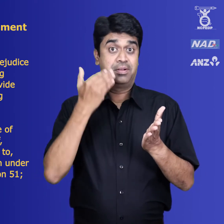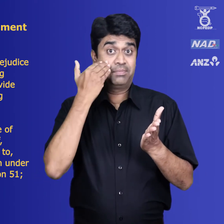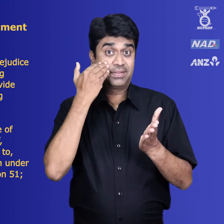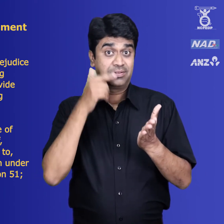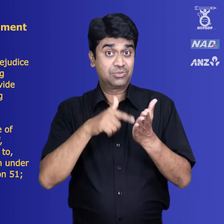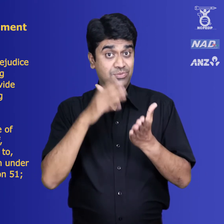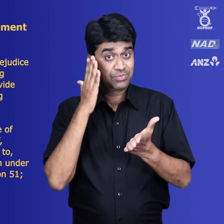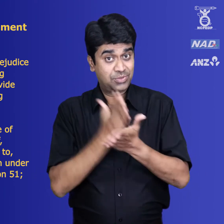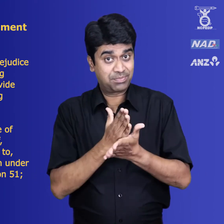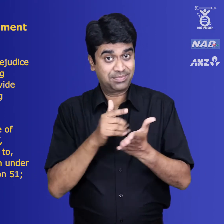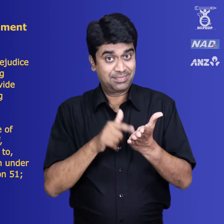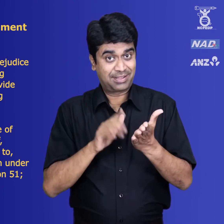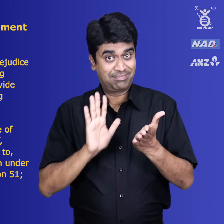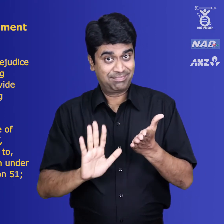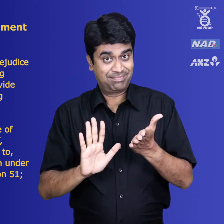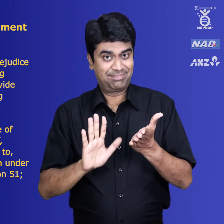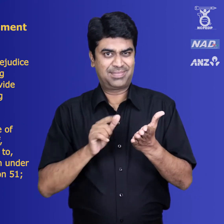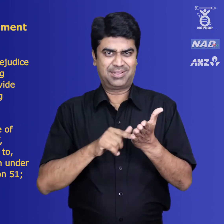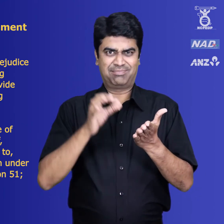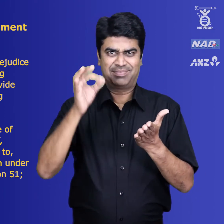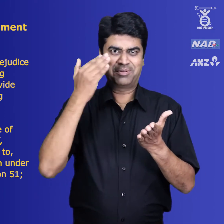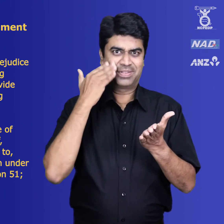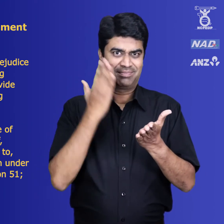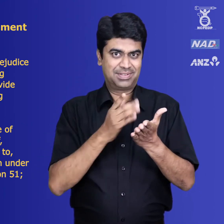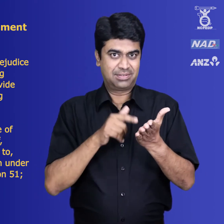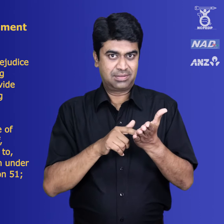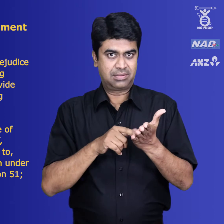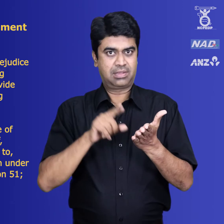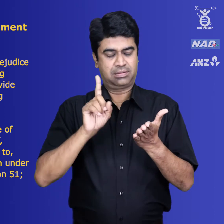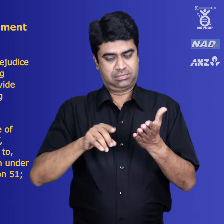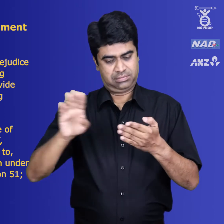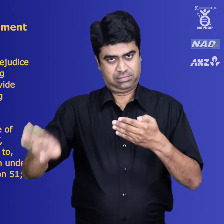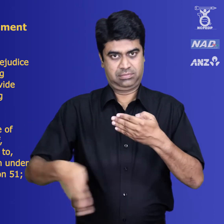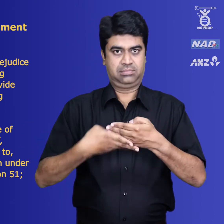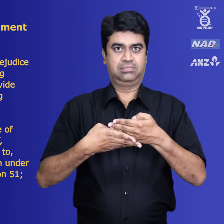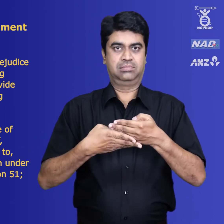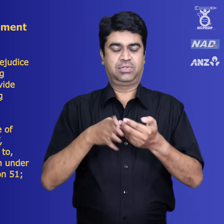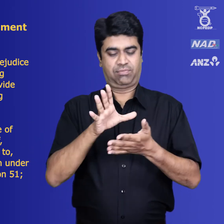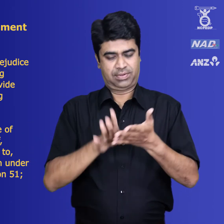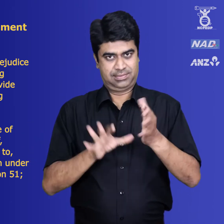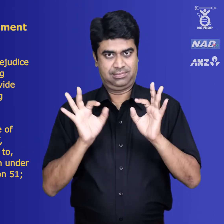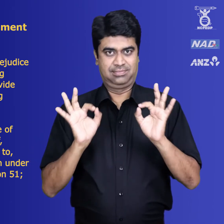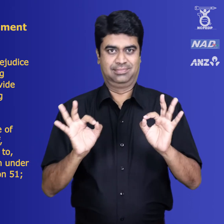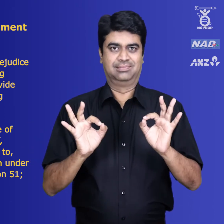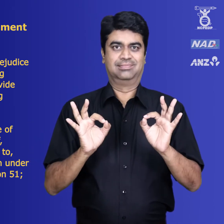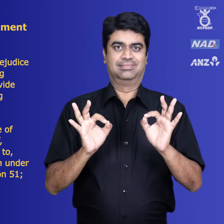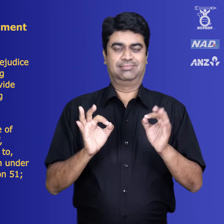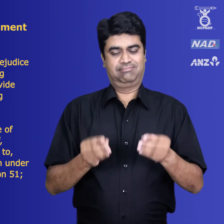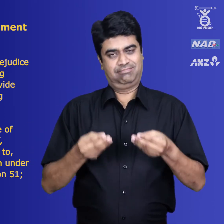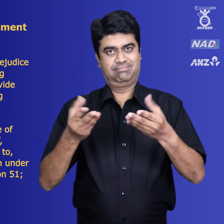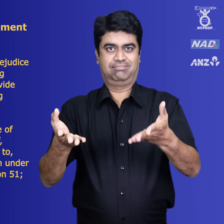to certificate of registration under subsection 4 of Section 51.